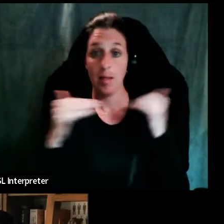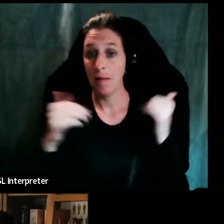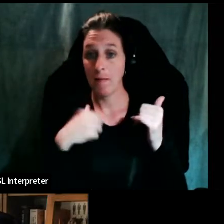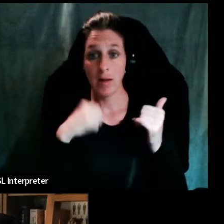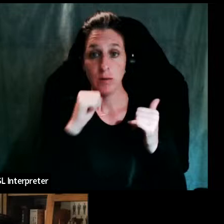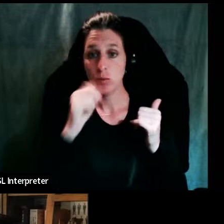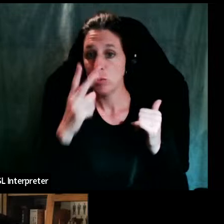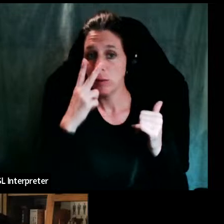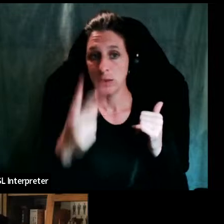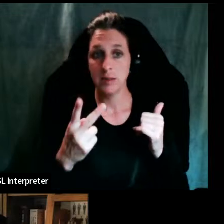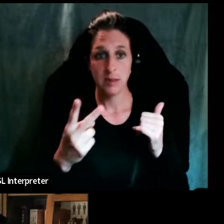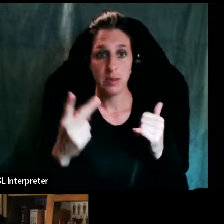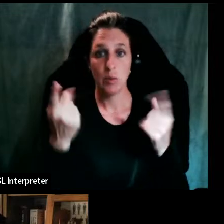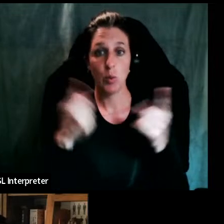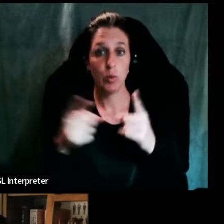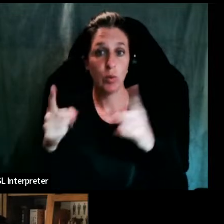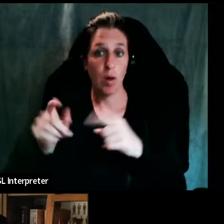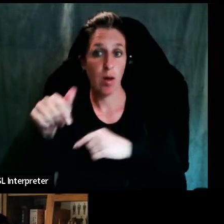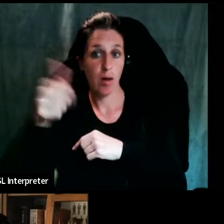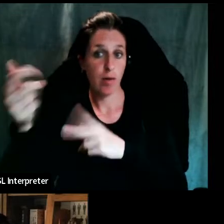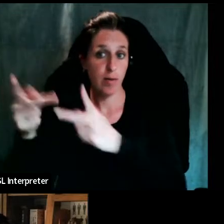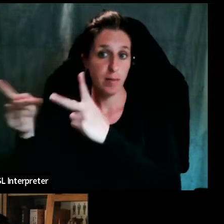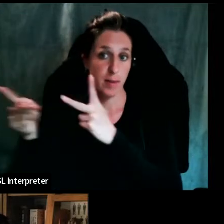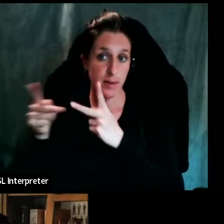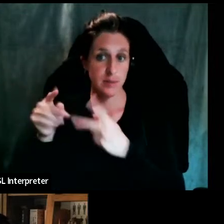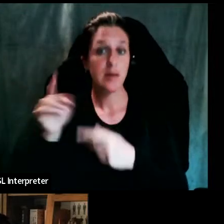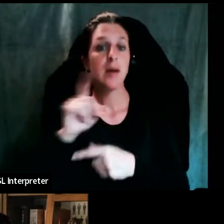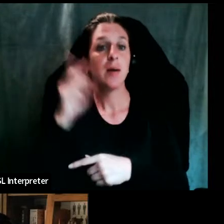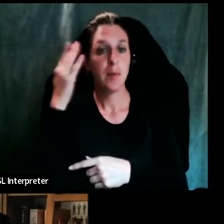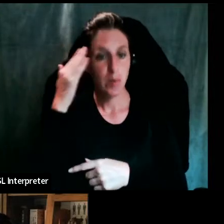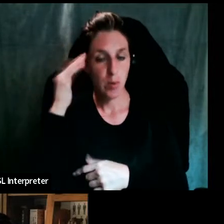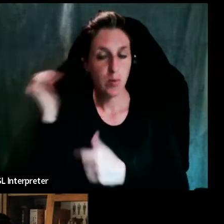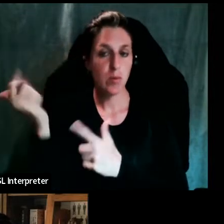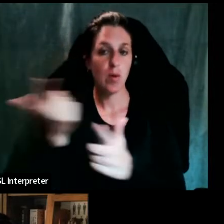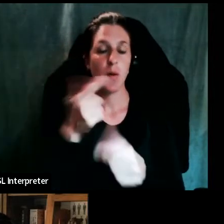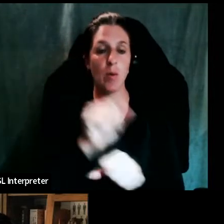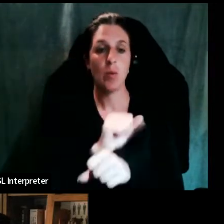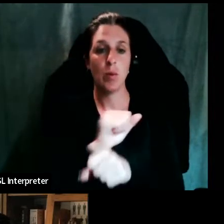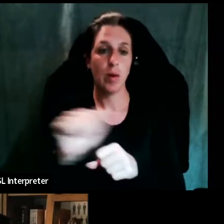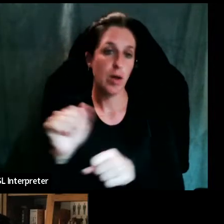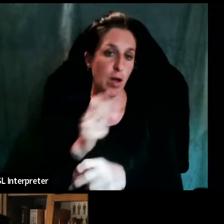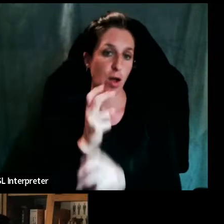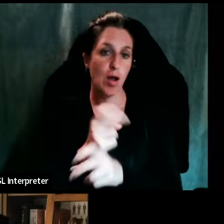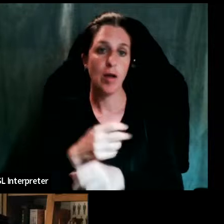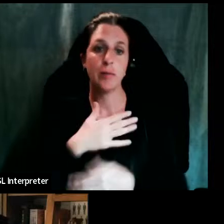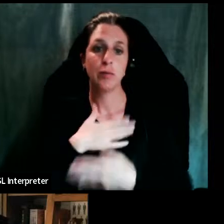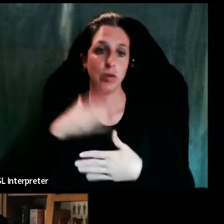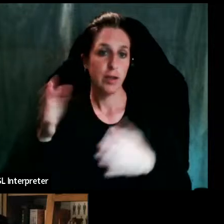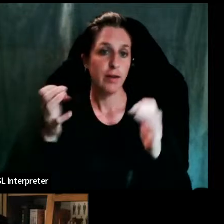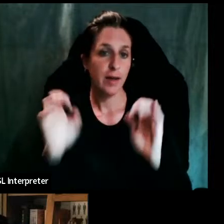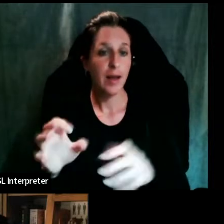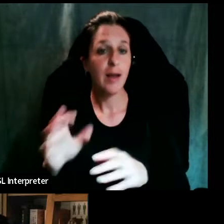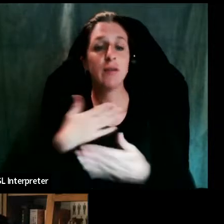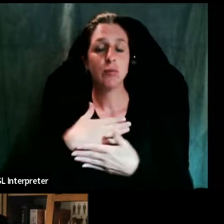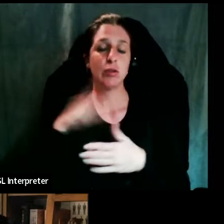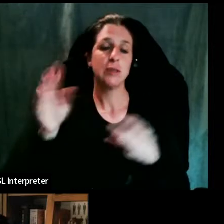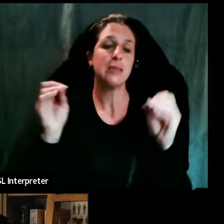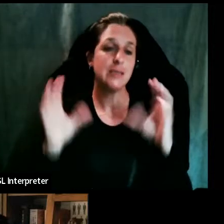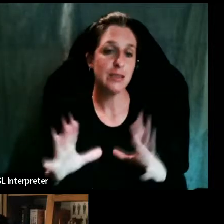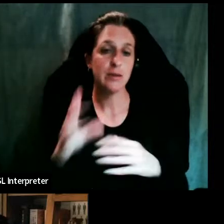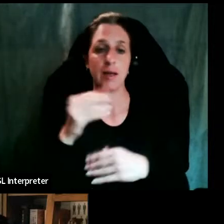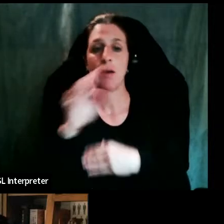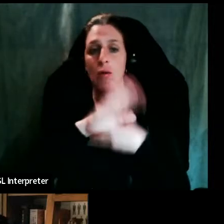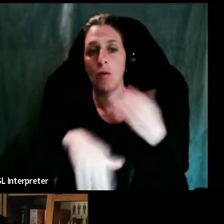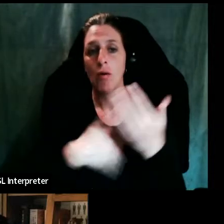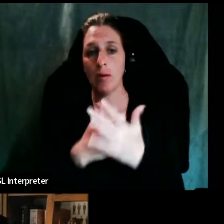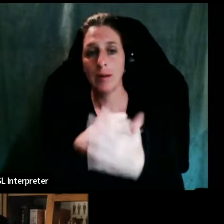on at those other places, but I know they're all working hard, and I appreciate their effort. I appreciate the teachers and all the staff that